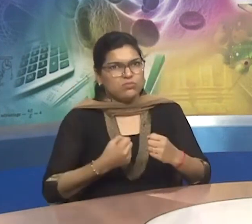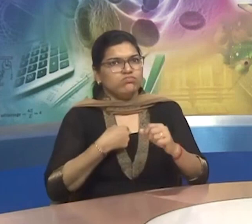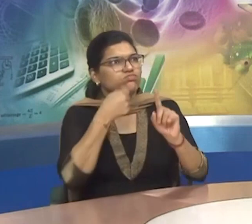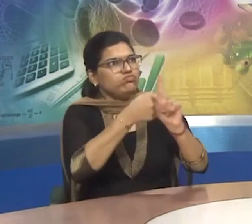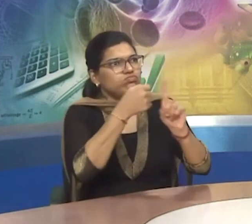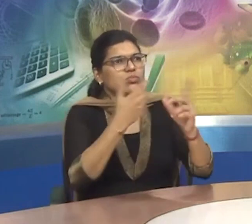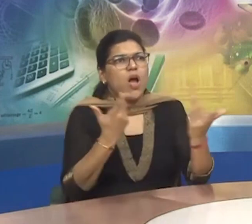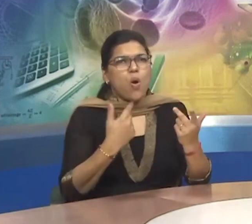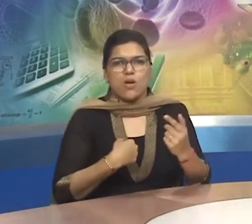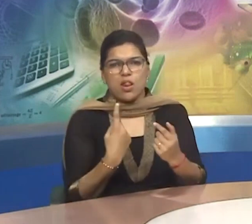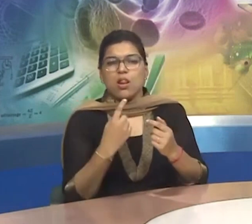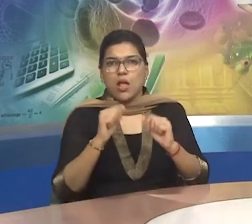any NGO, any group.